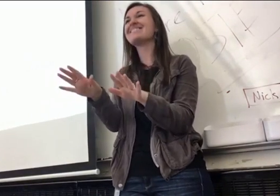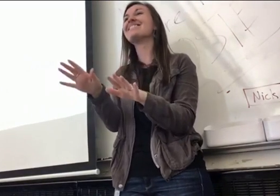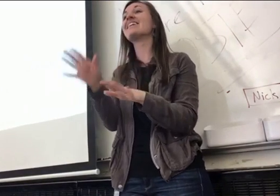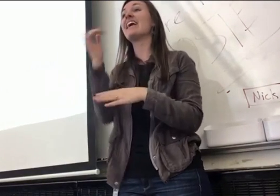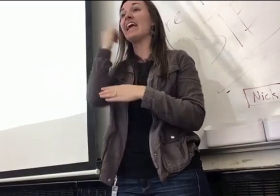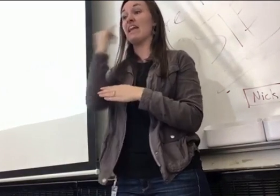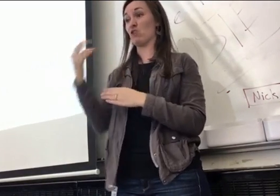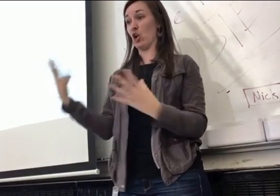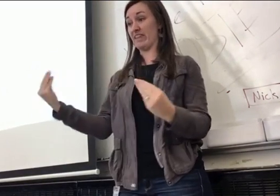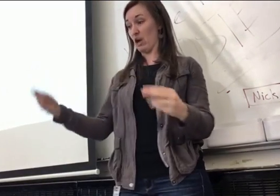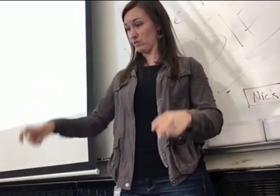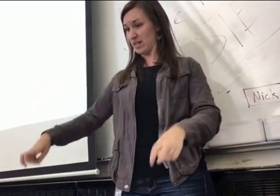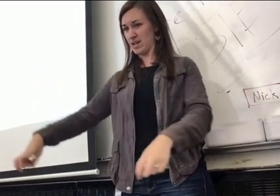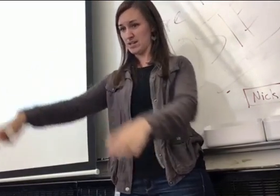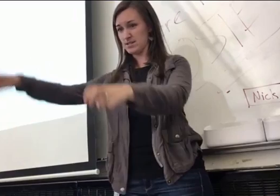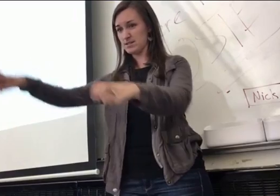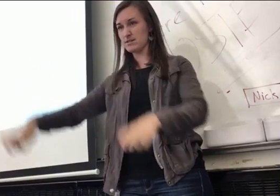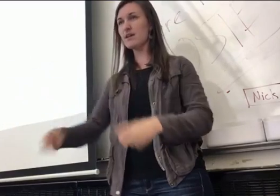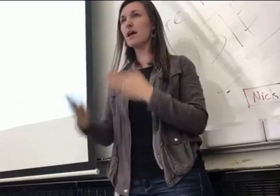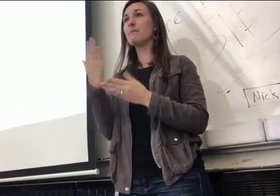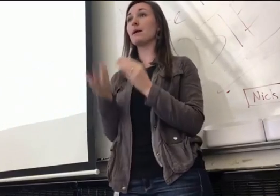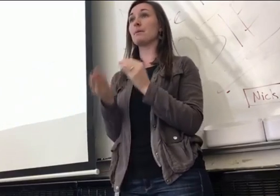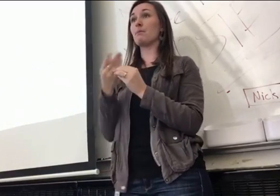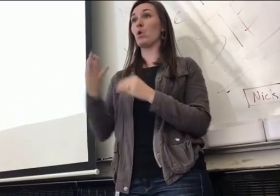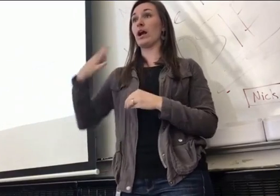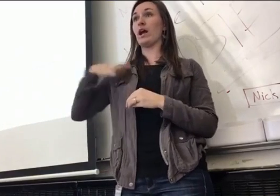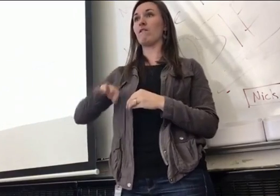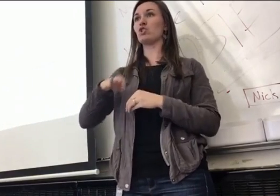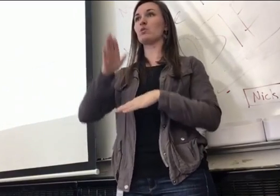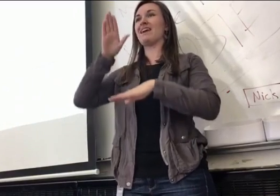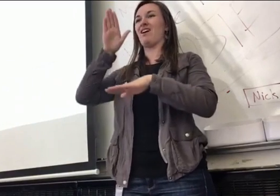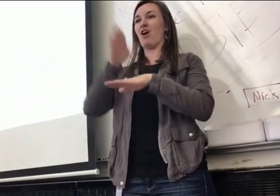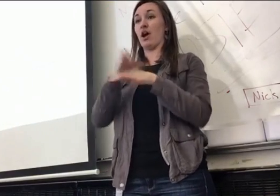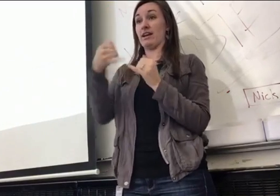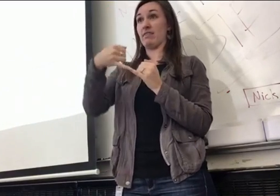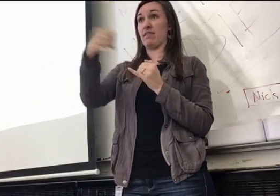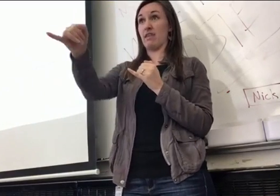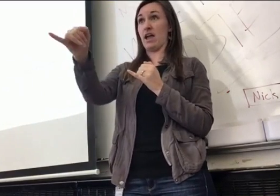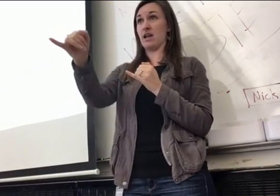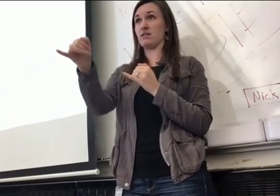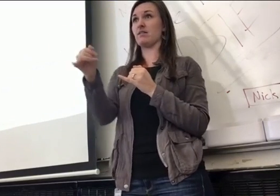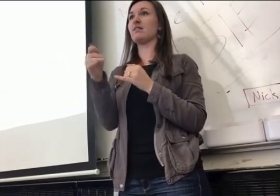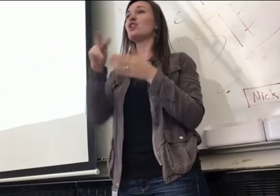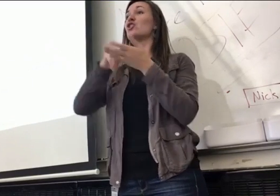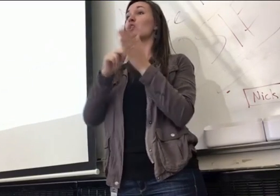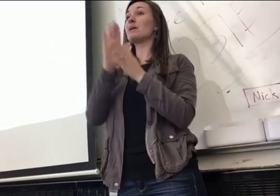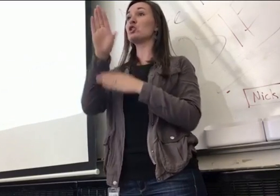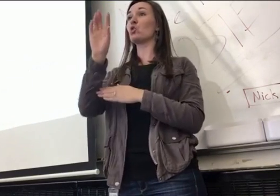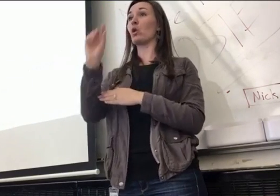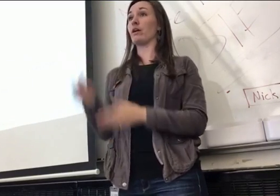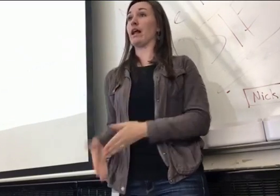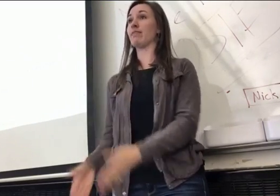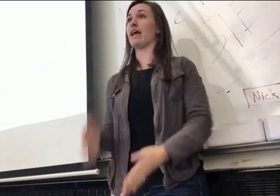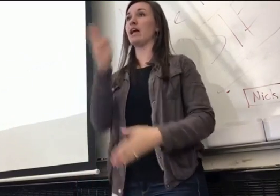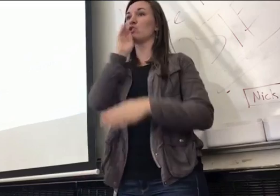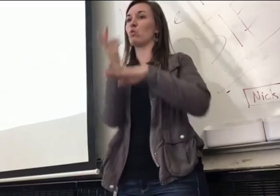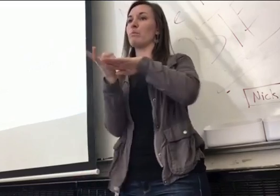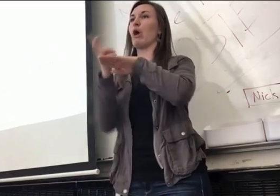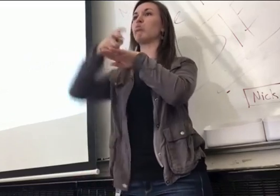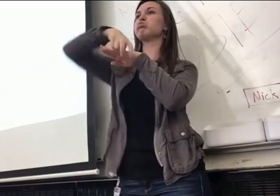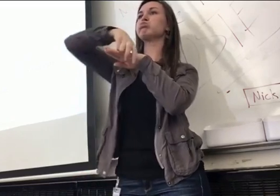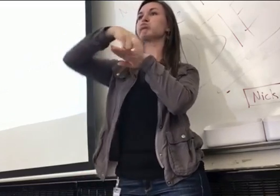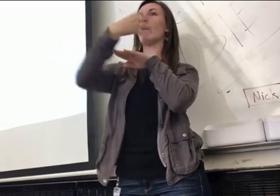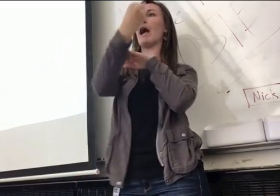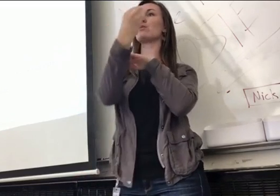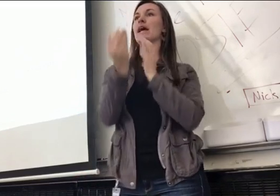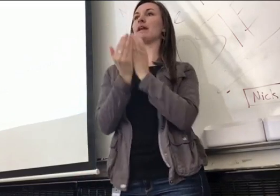it may be more helpful for you to put your bum on the line and then your legs outside of the ship. Everybody just has to have some part in the